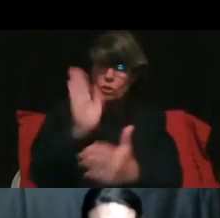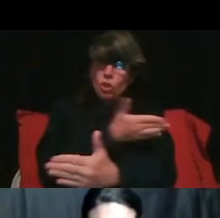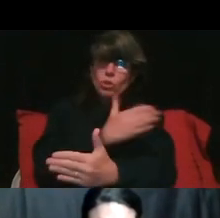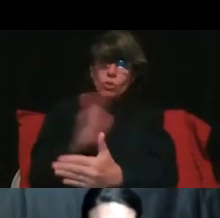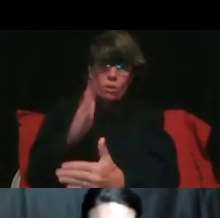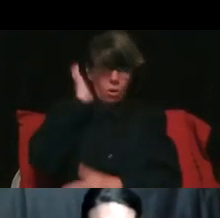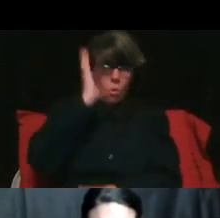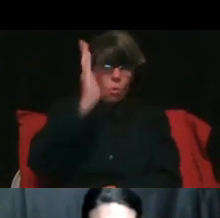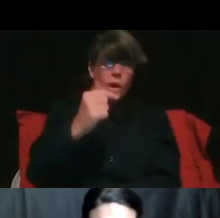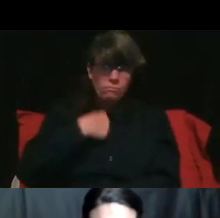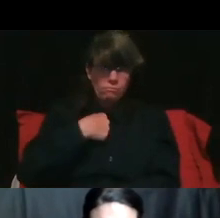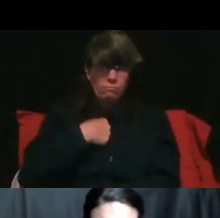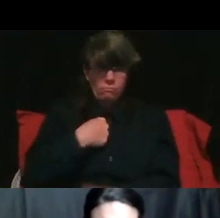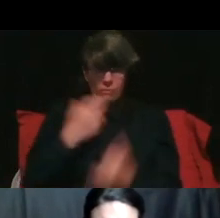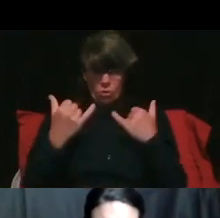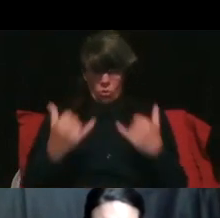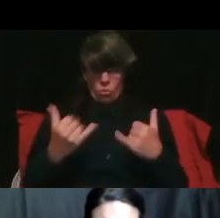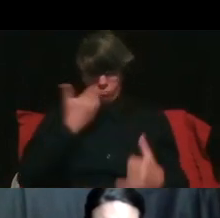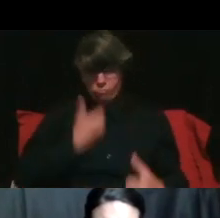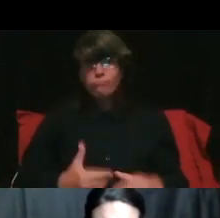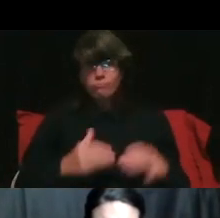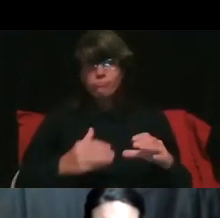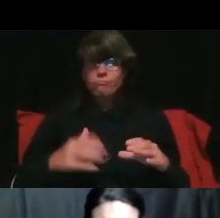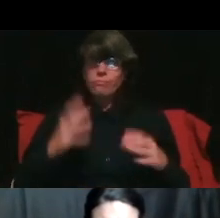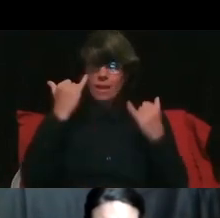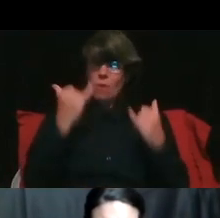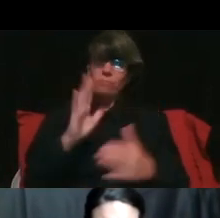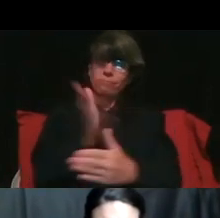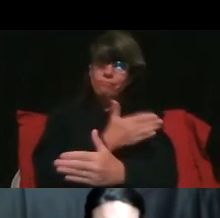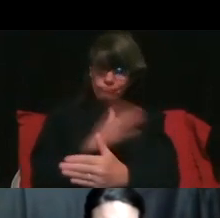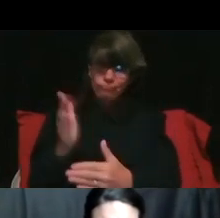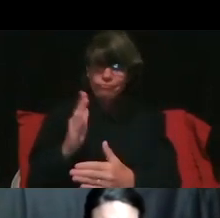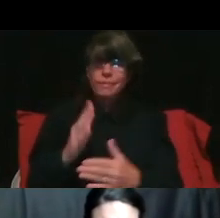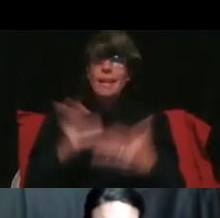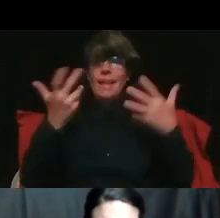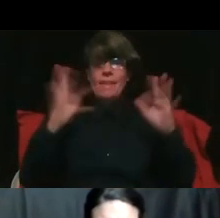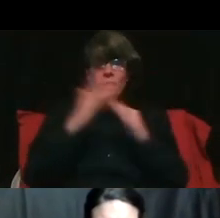so I'm gonna do that, taking this out this evening.